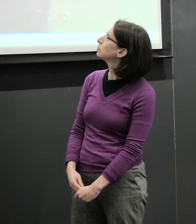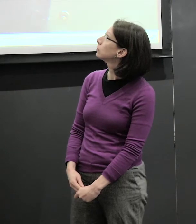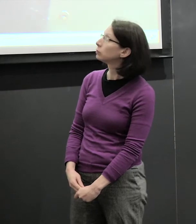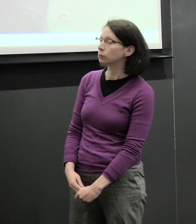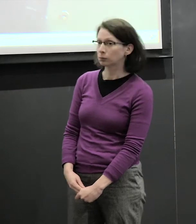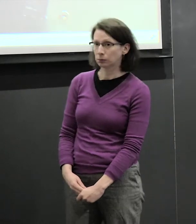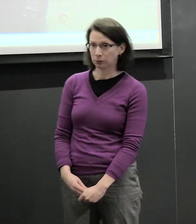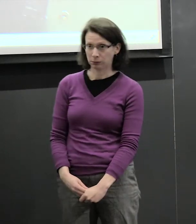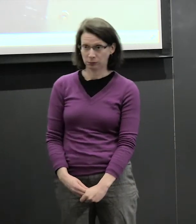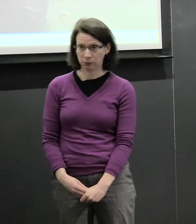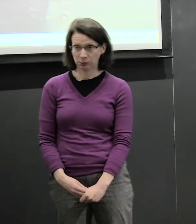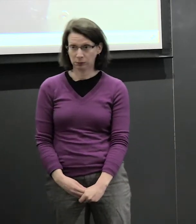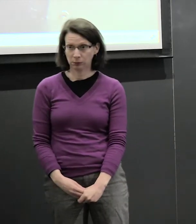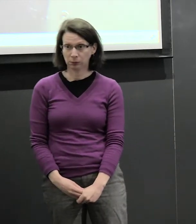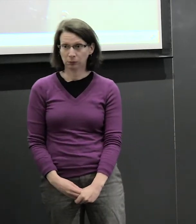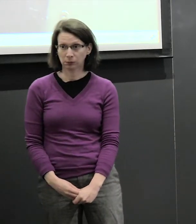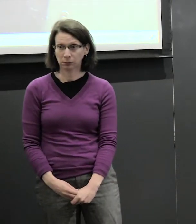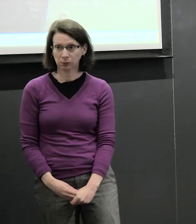not give, okay?